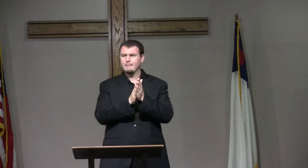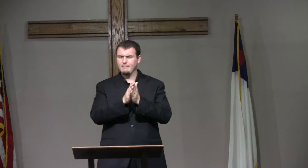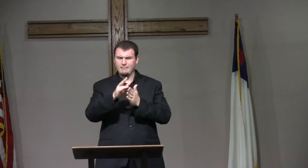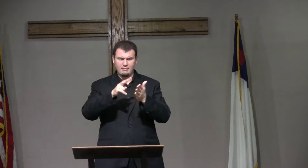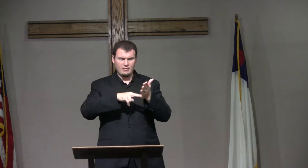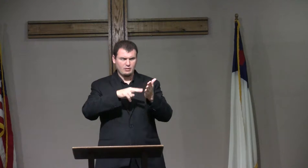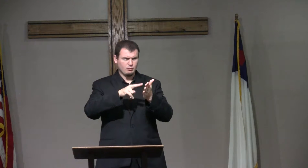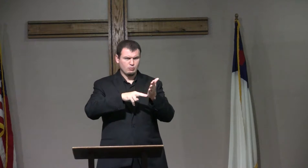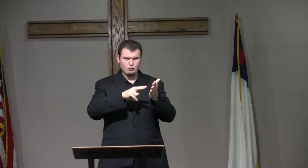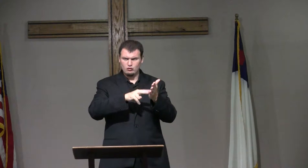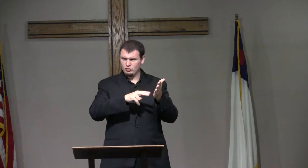Okay.